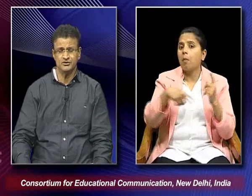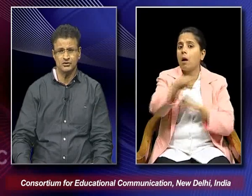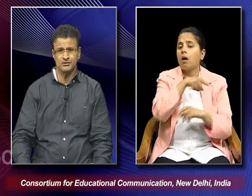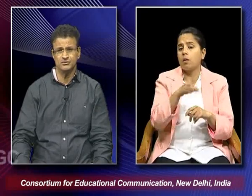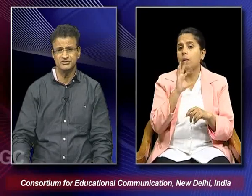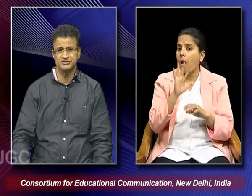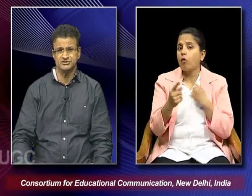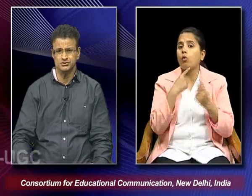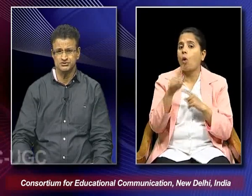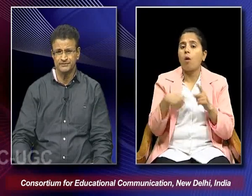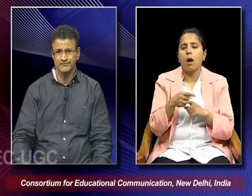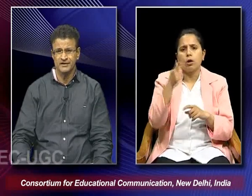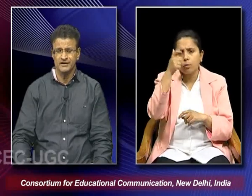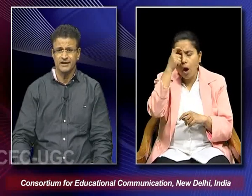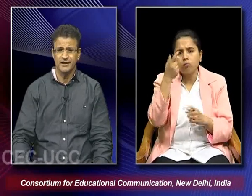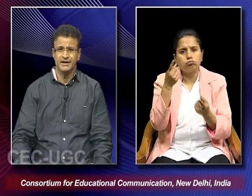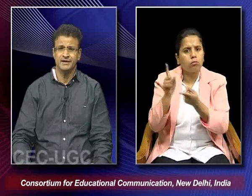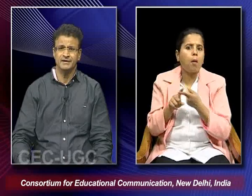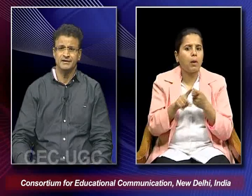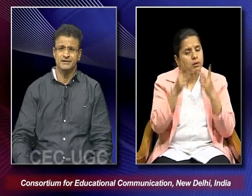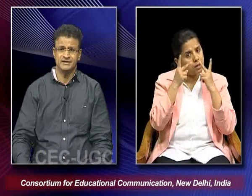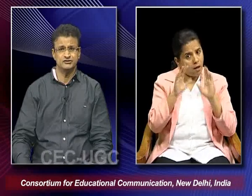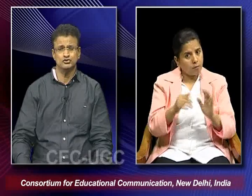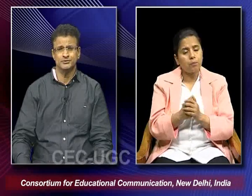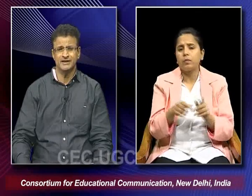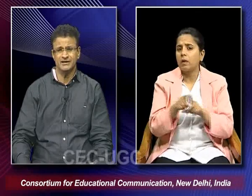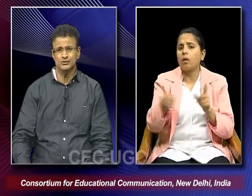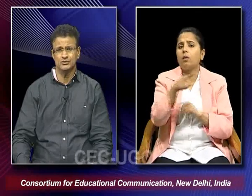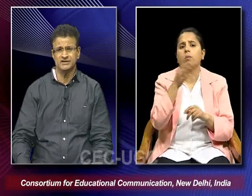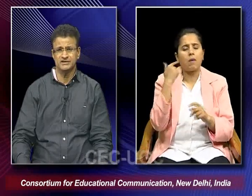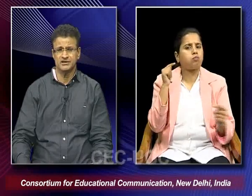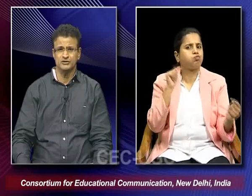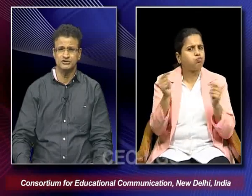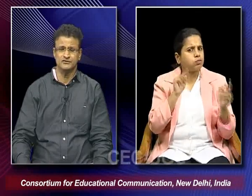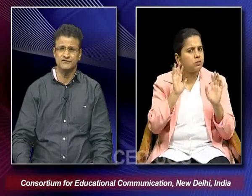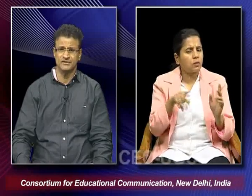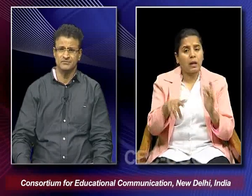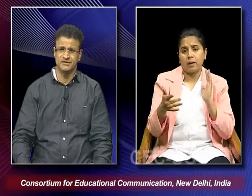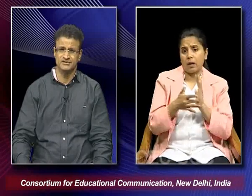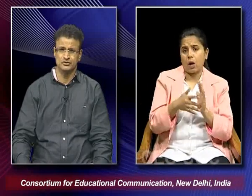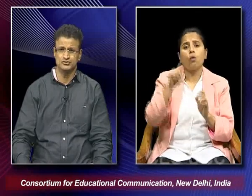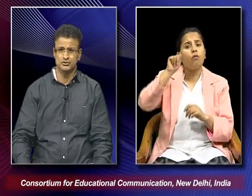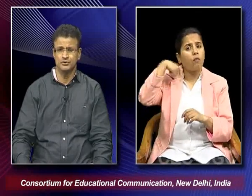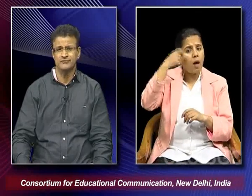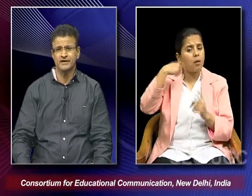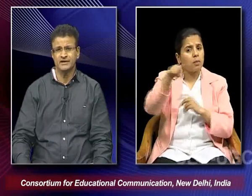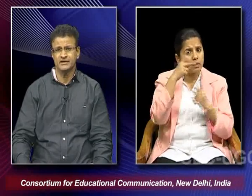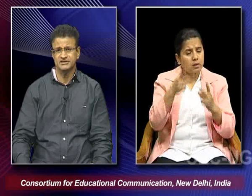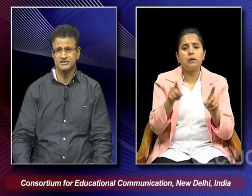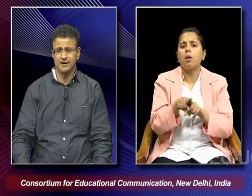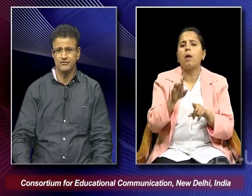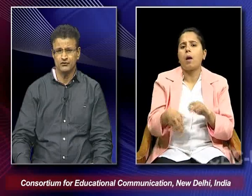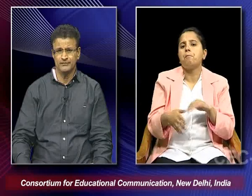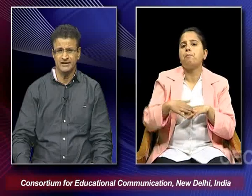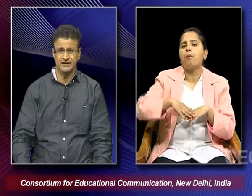definitely talked about these issues. And it has also been argued that the technology of the film, it has also increased